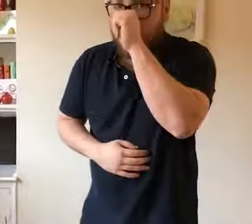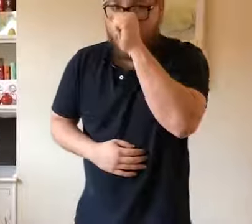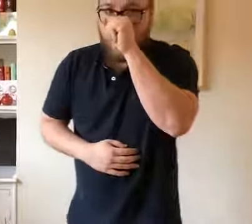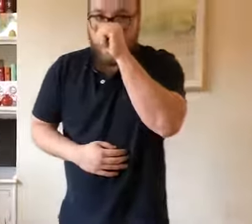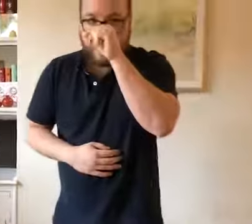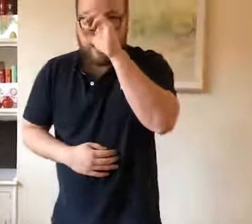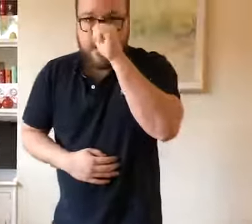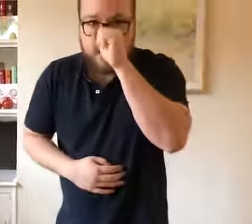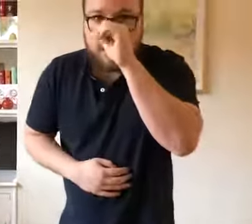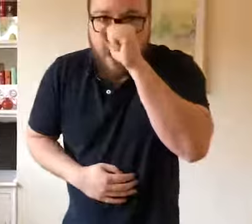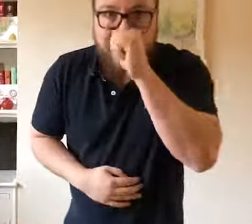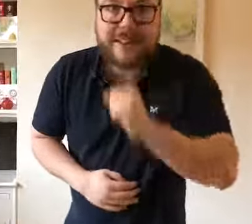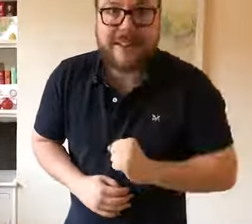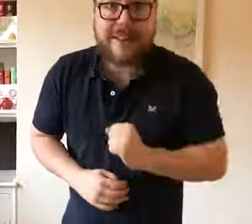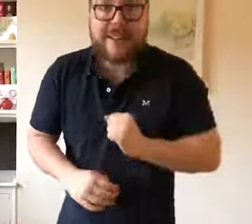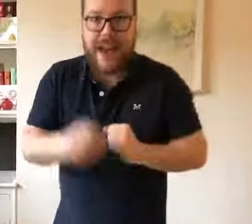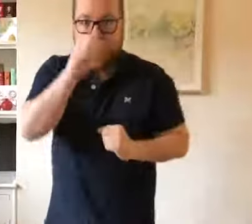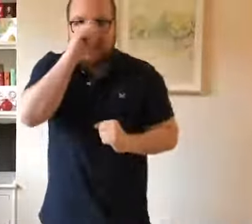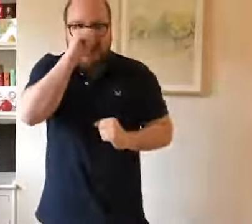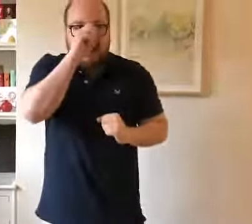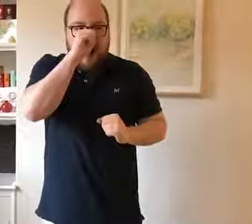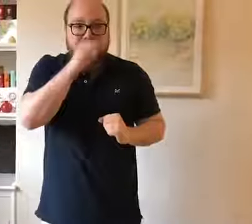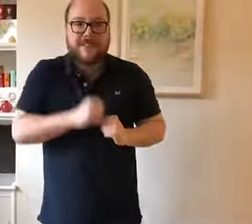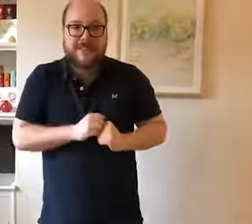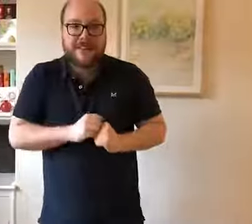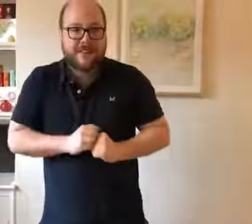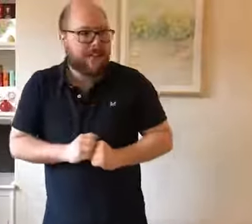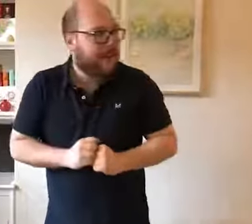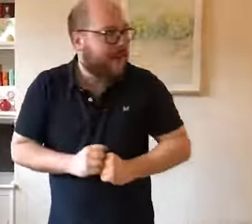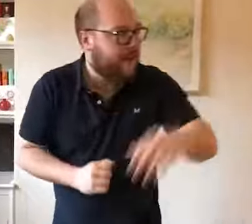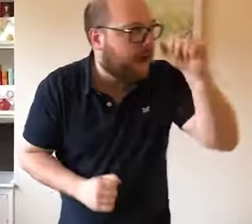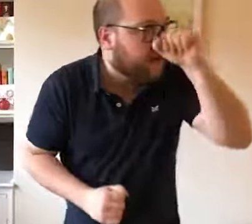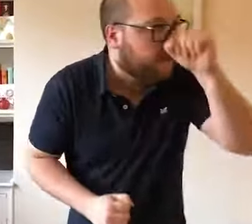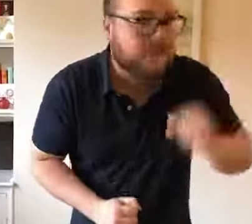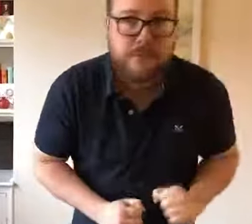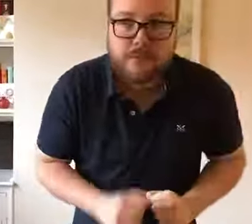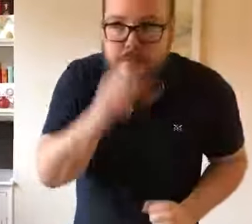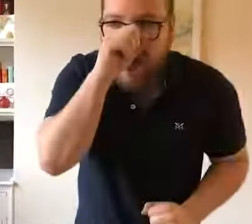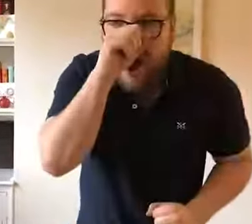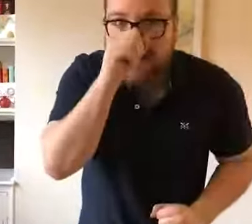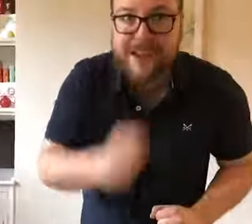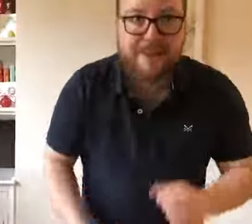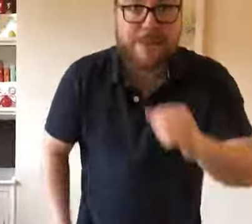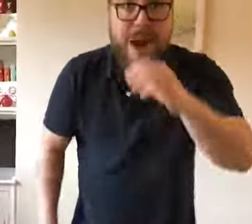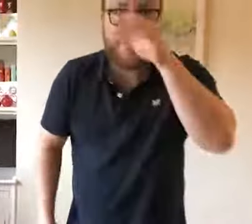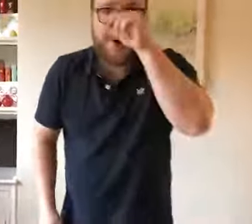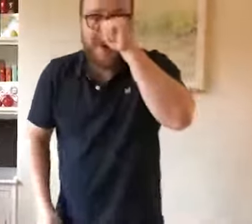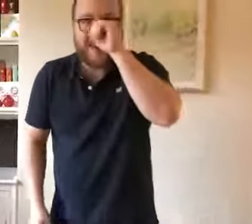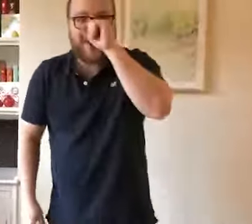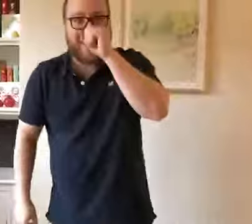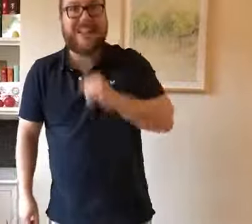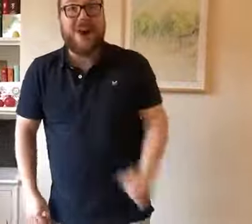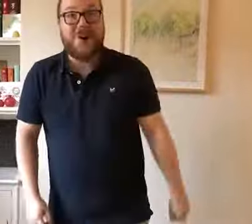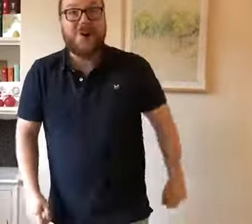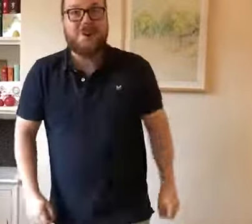With a quack quack here and a quack quack there. Here a quack quack. Everywhere a oink oink. Old